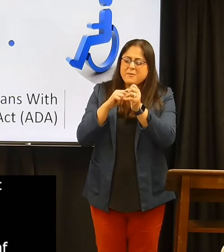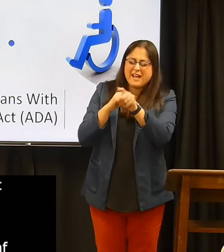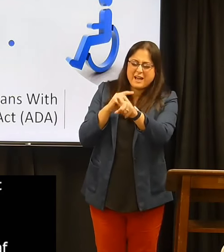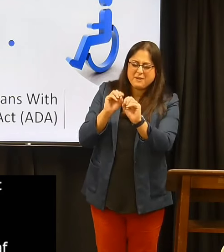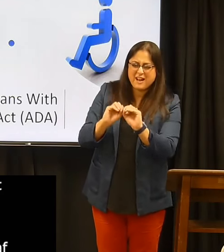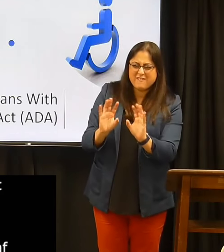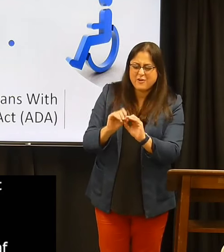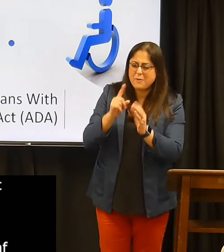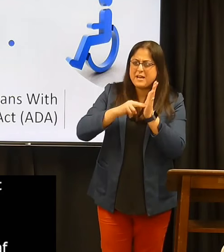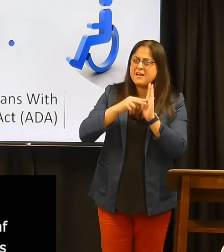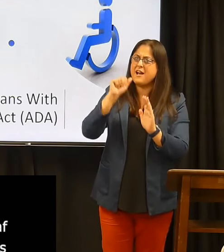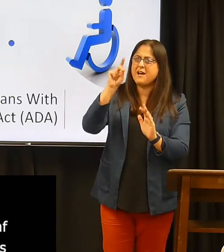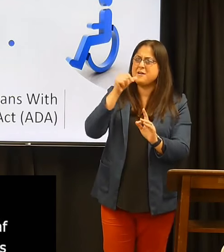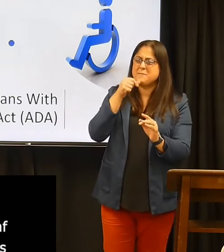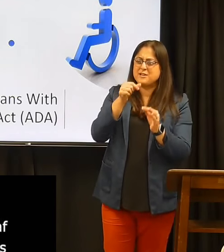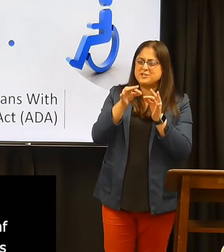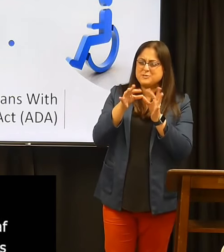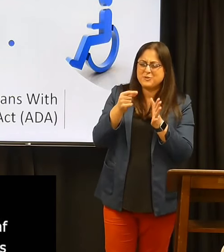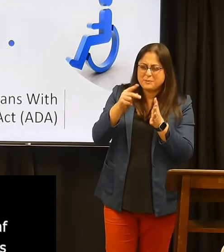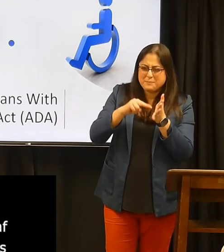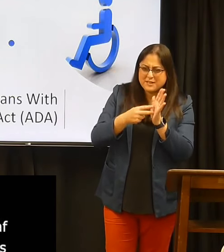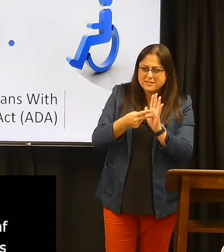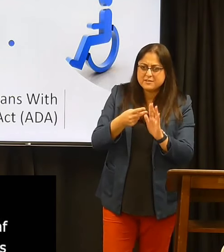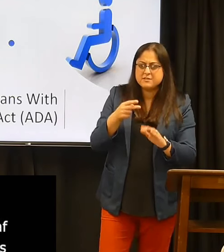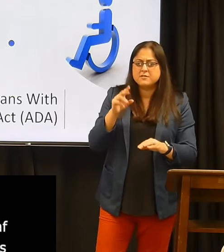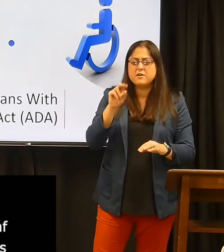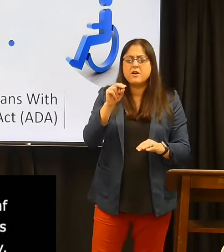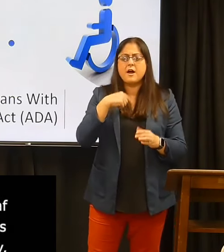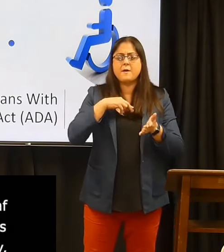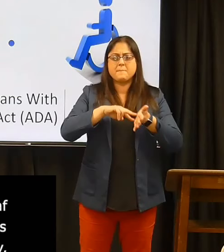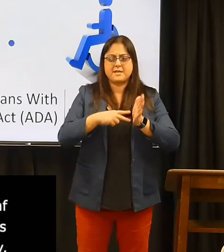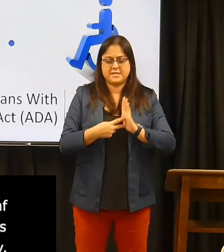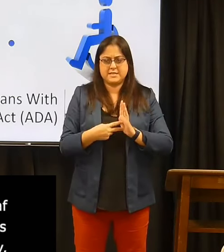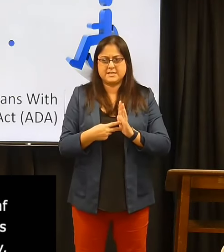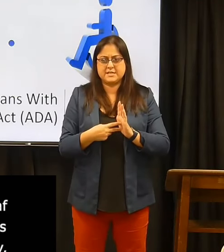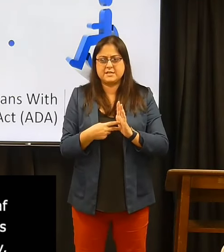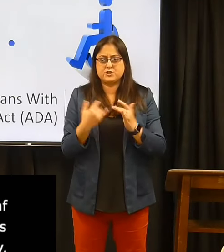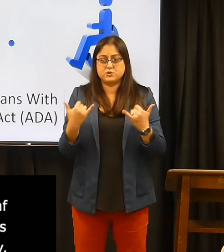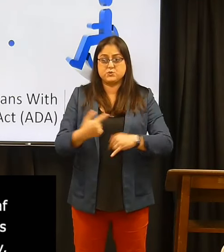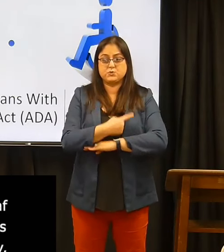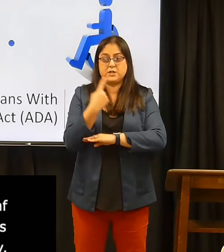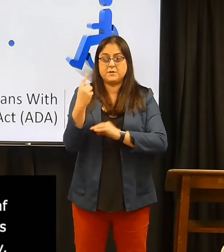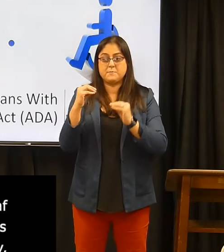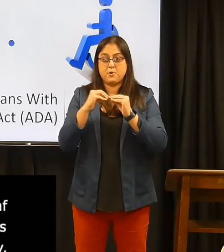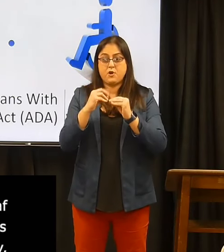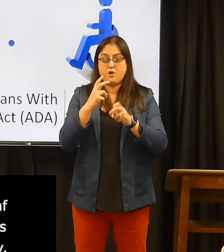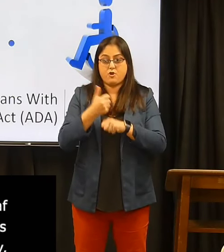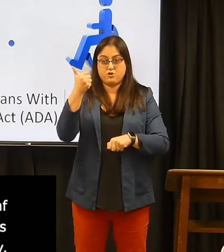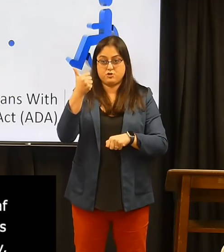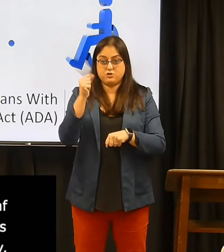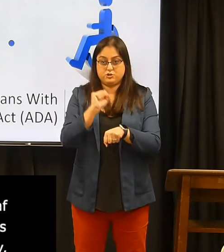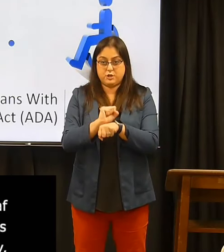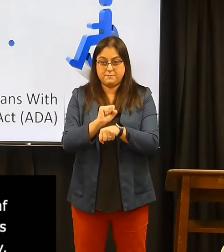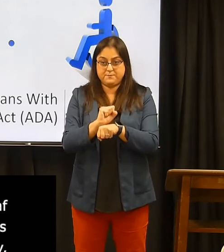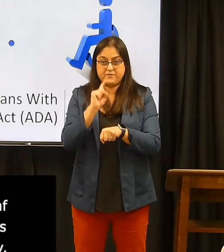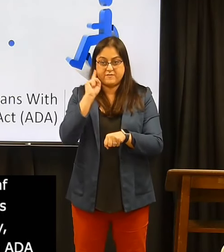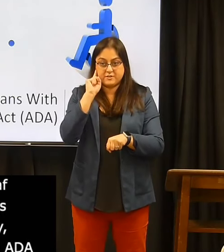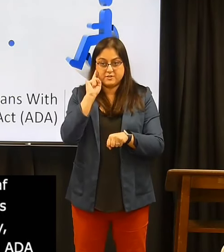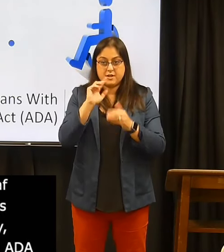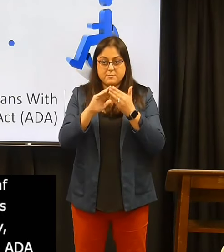interpreters. Let me go ahead and ask you some clarification here. Like today, it's harder for deaf